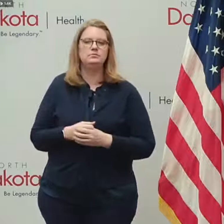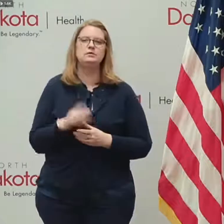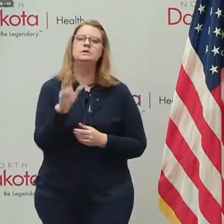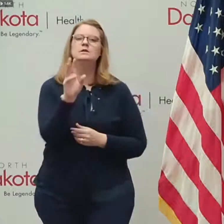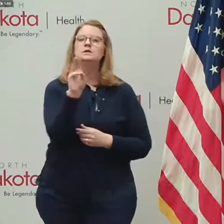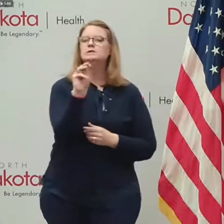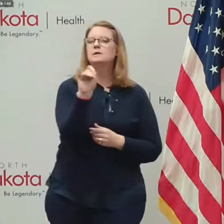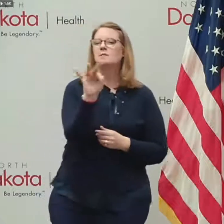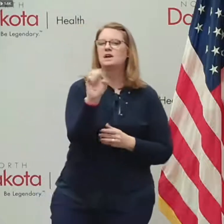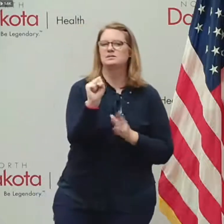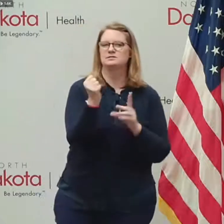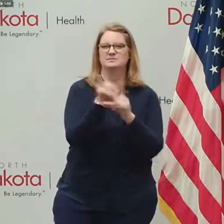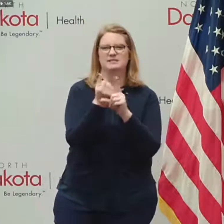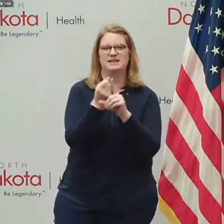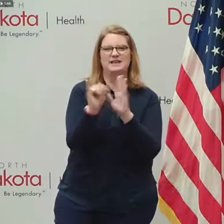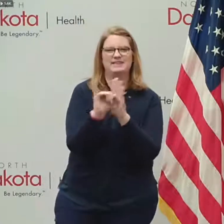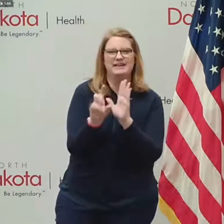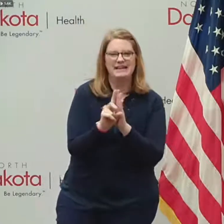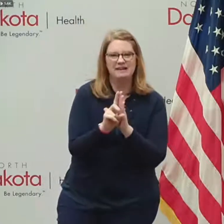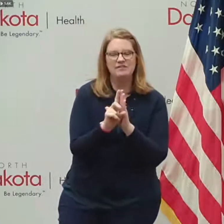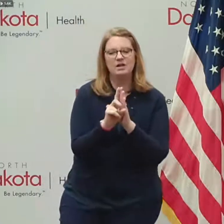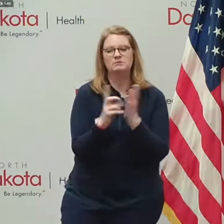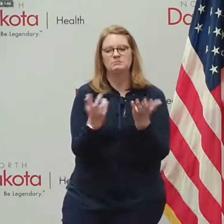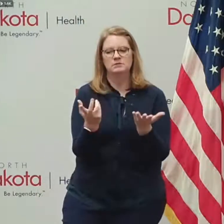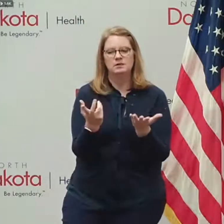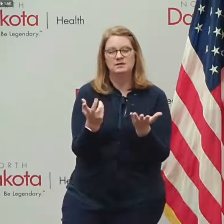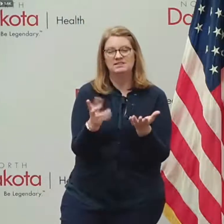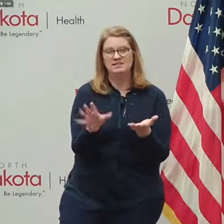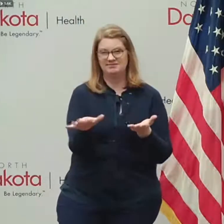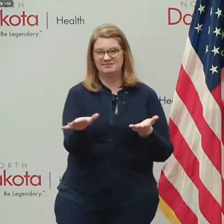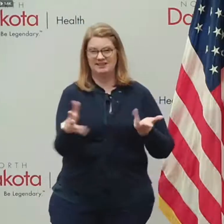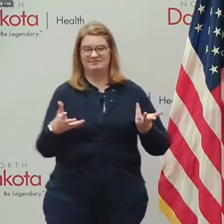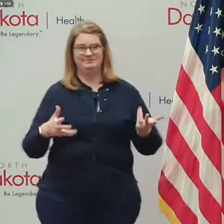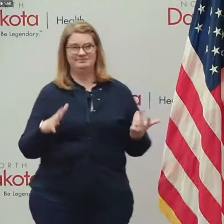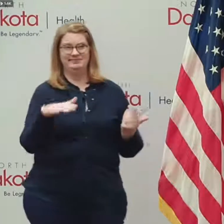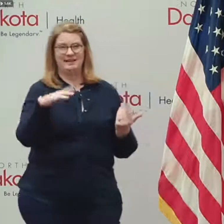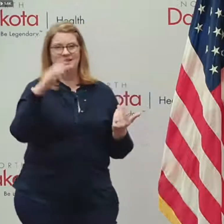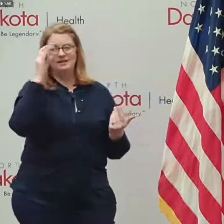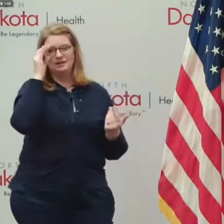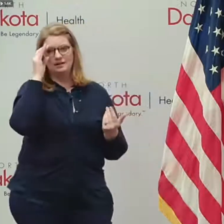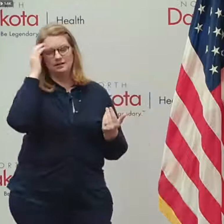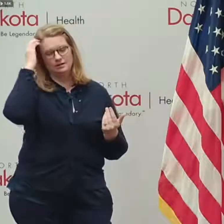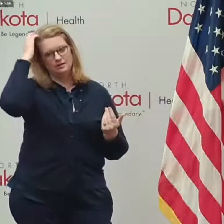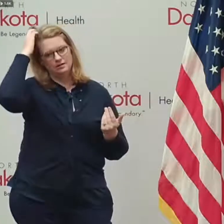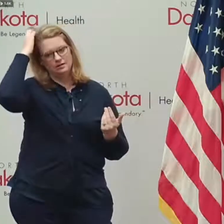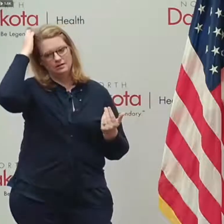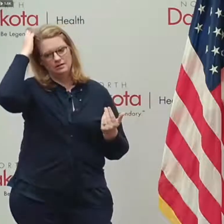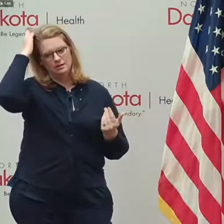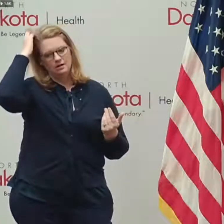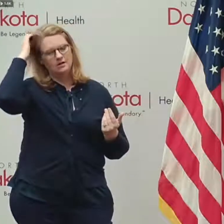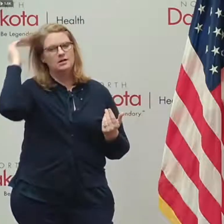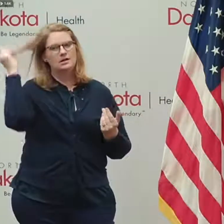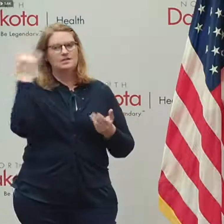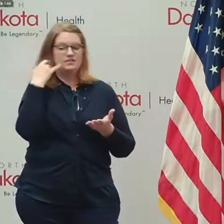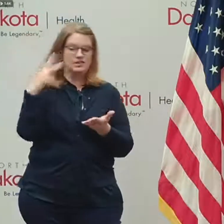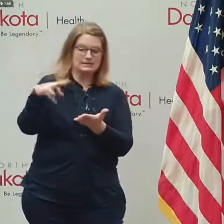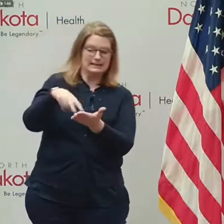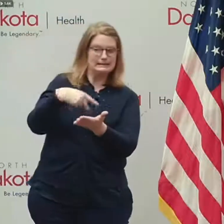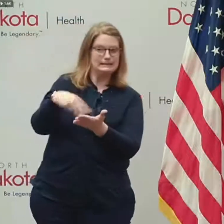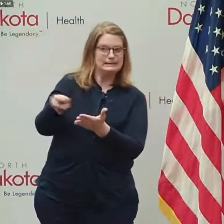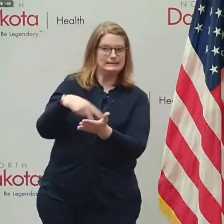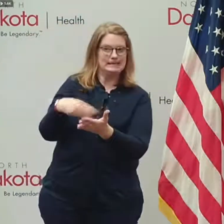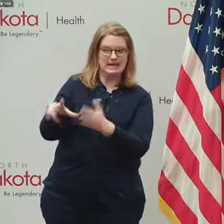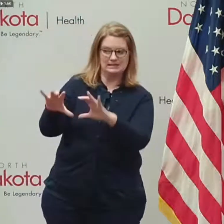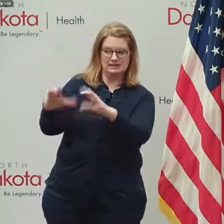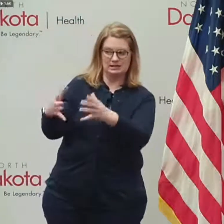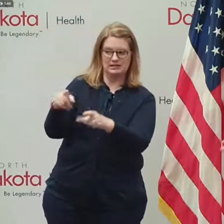identify things. I mean, we're down in some of these discussions, they're saying, hey, if we've got a dance studio, and